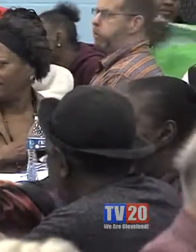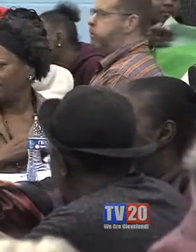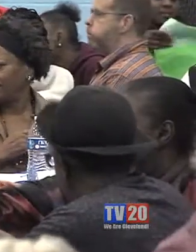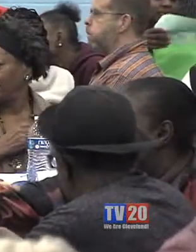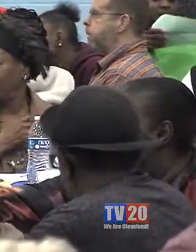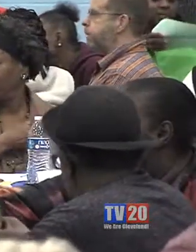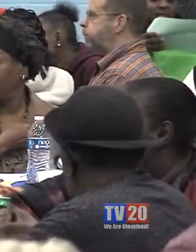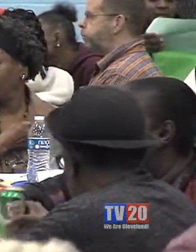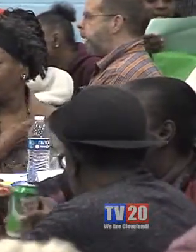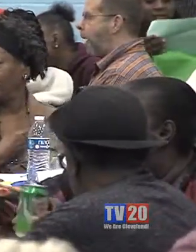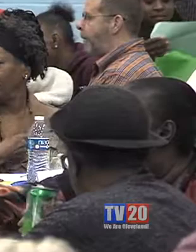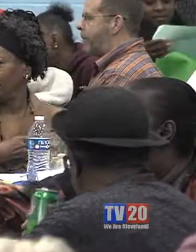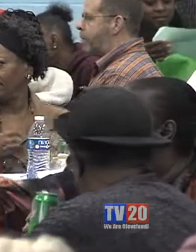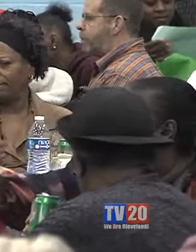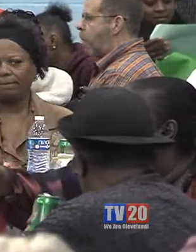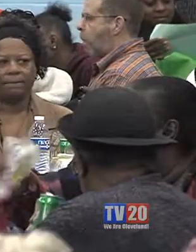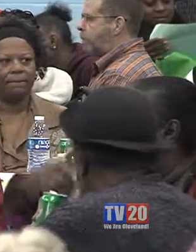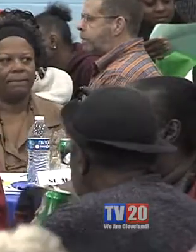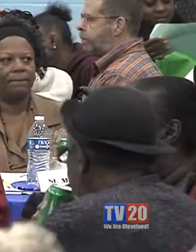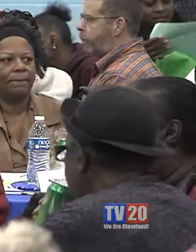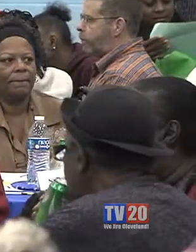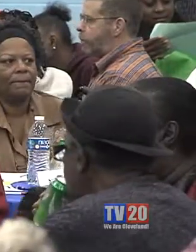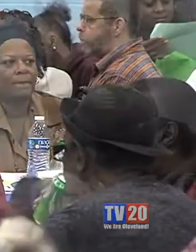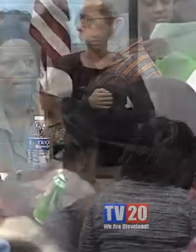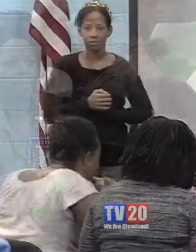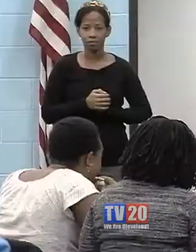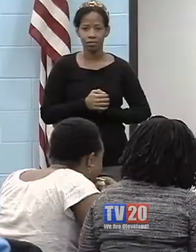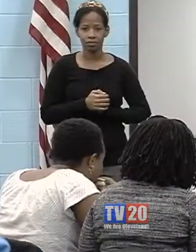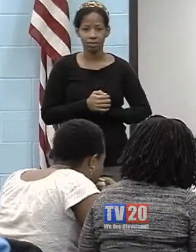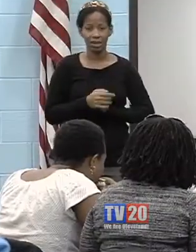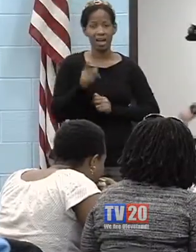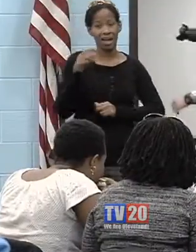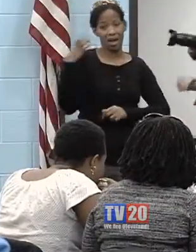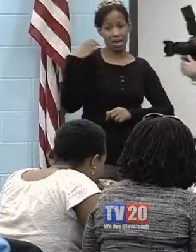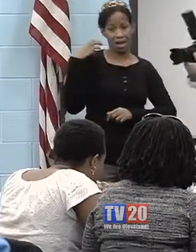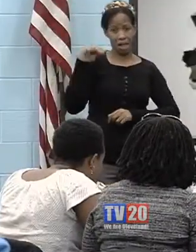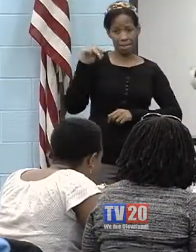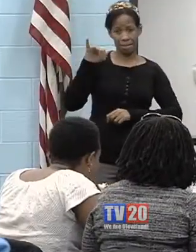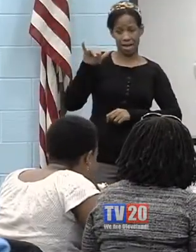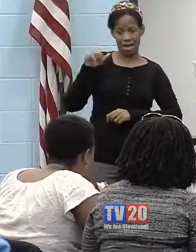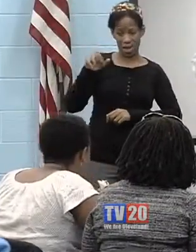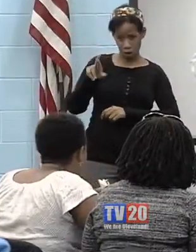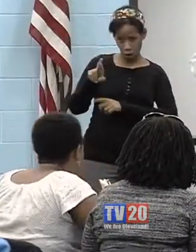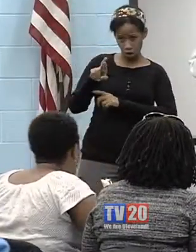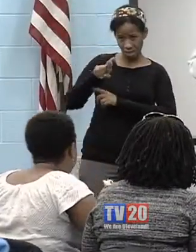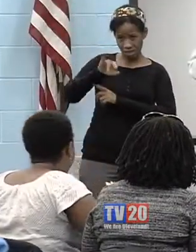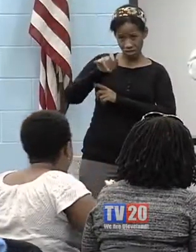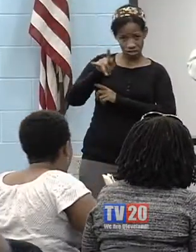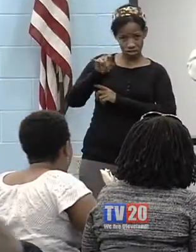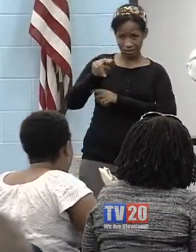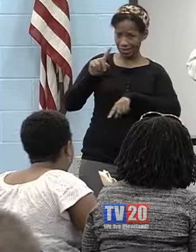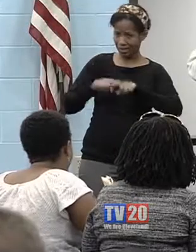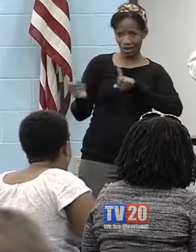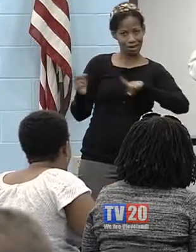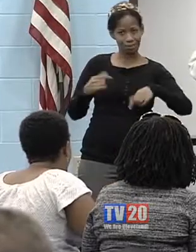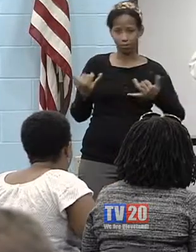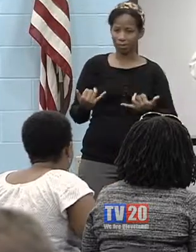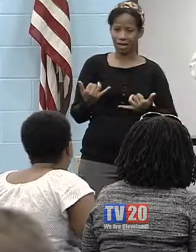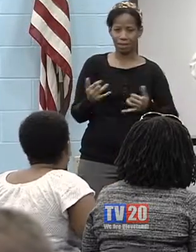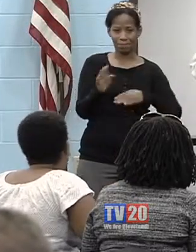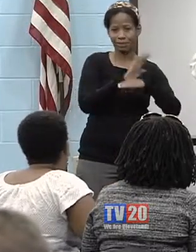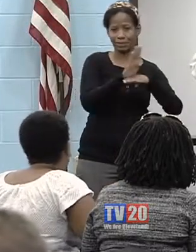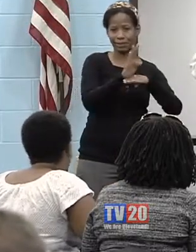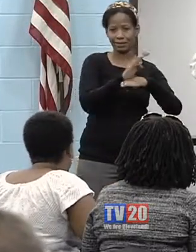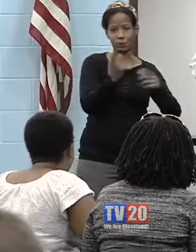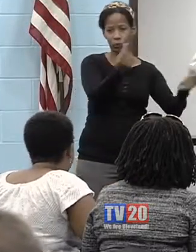else. I bring you greetings from Mayor Jackson, the 56th mayor of the city of Cleveland. Unfortunately, he's not